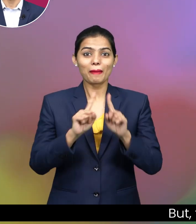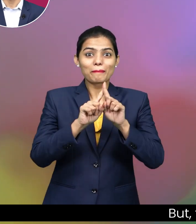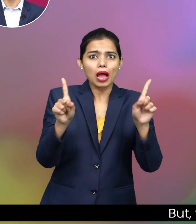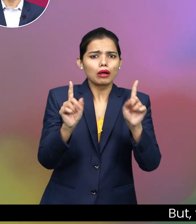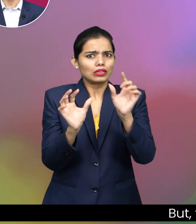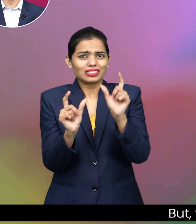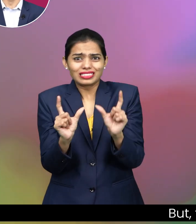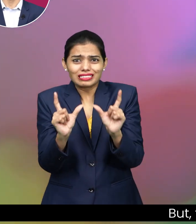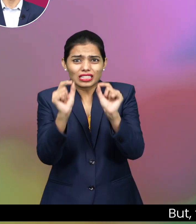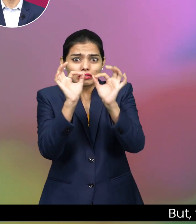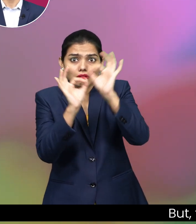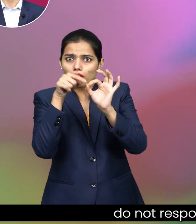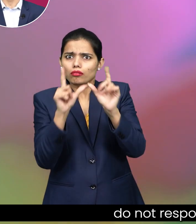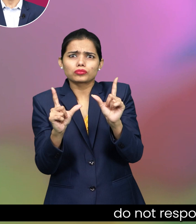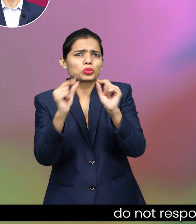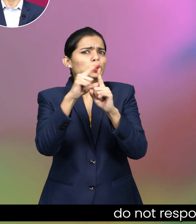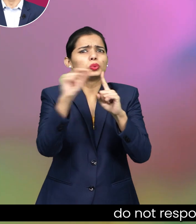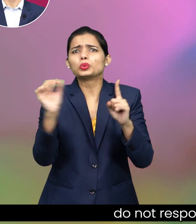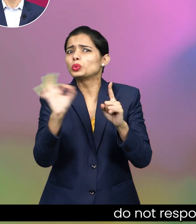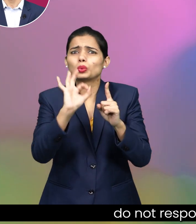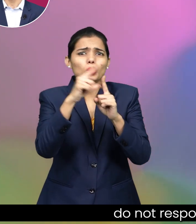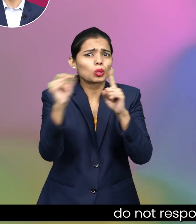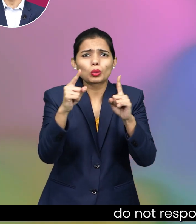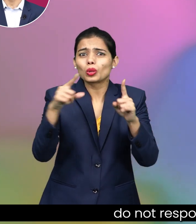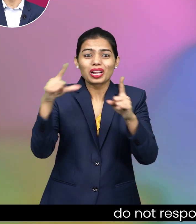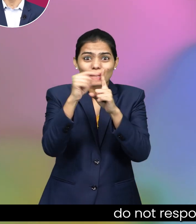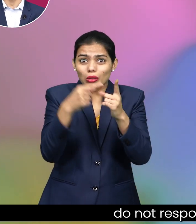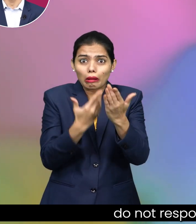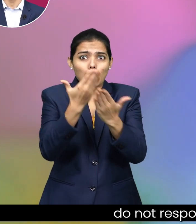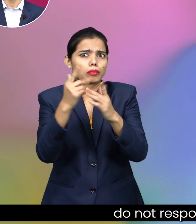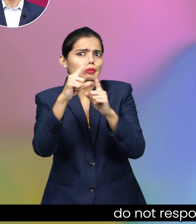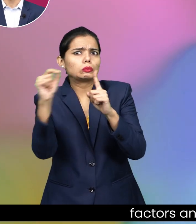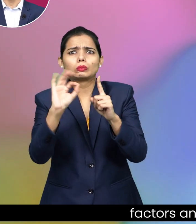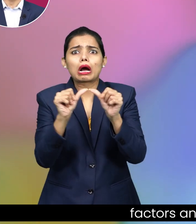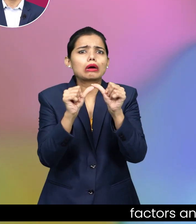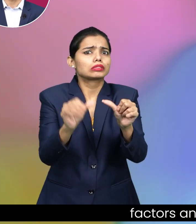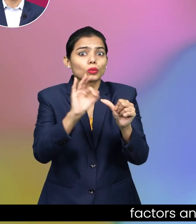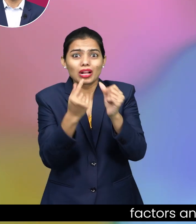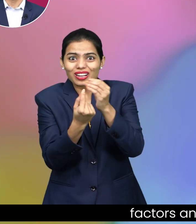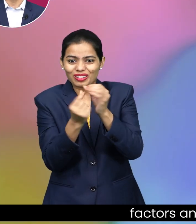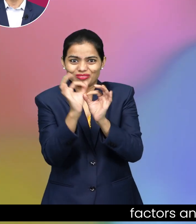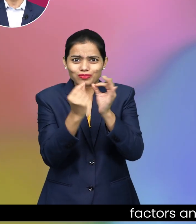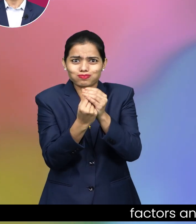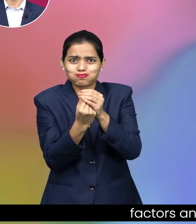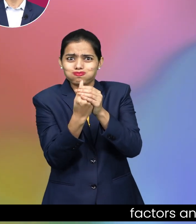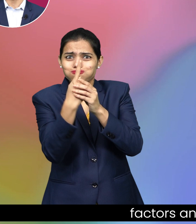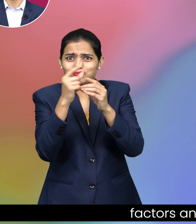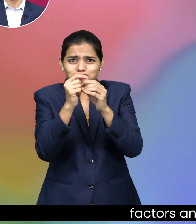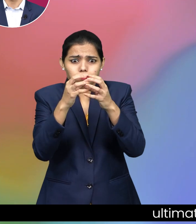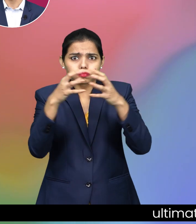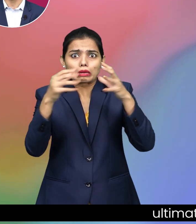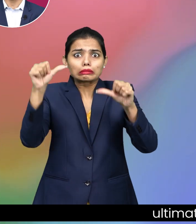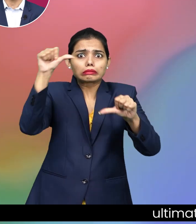But the cancer cells do not respond to growth regulating factors and divide